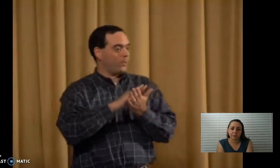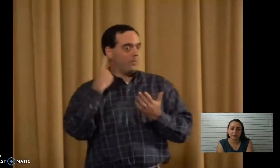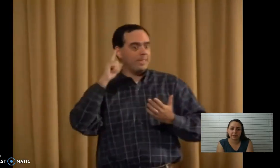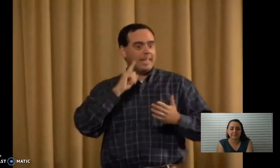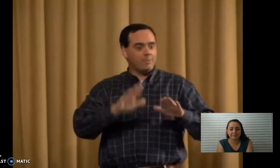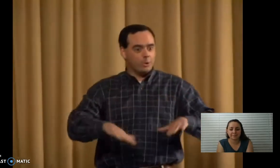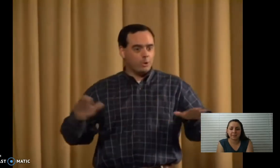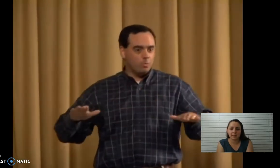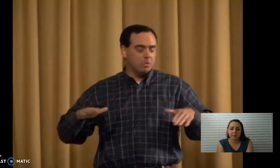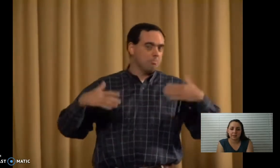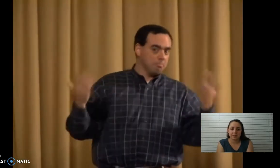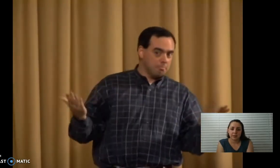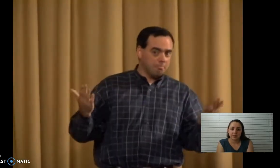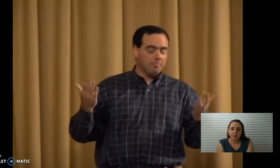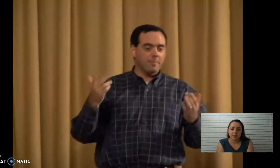deaf children,